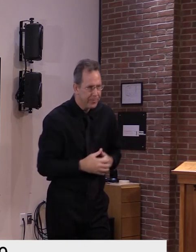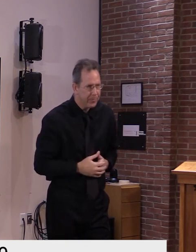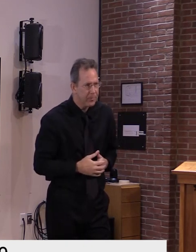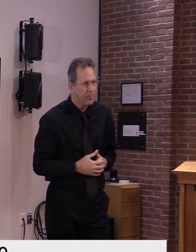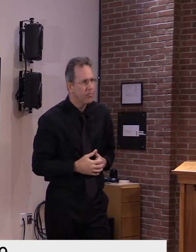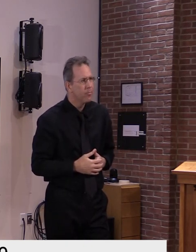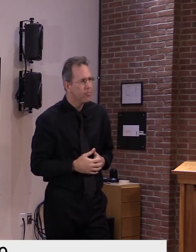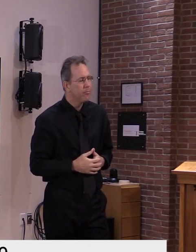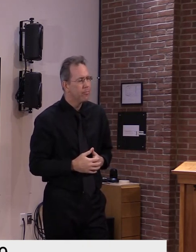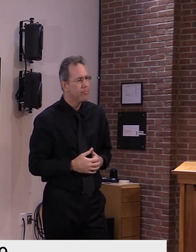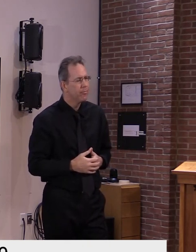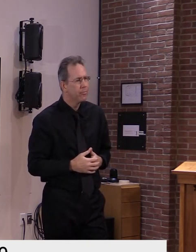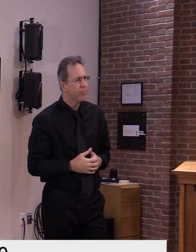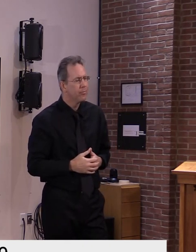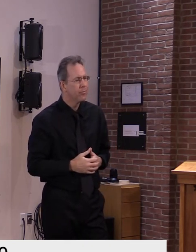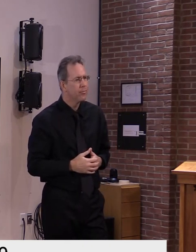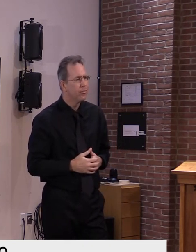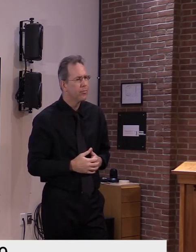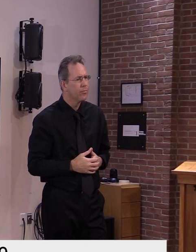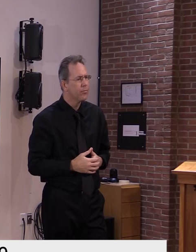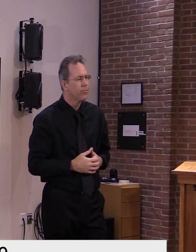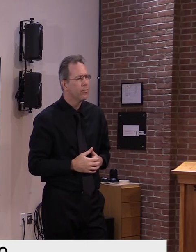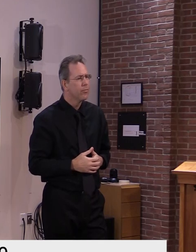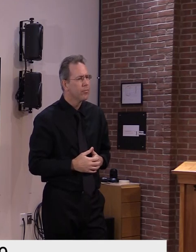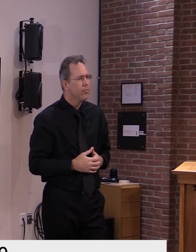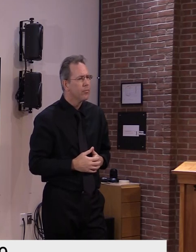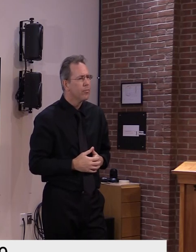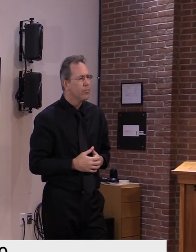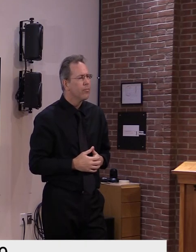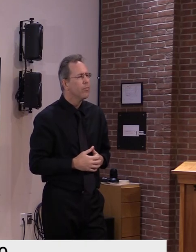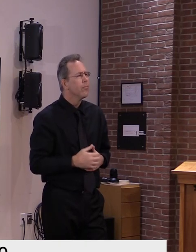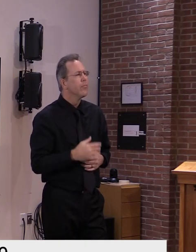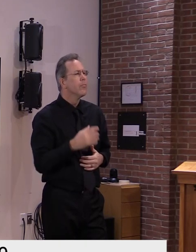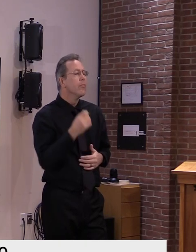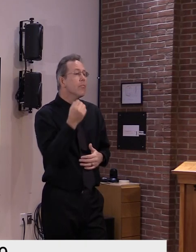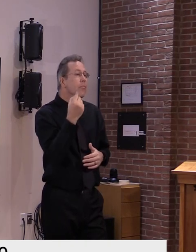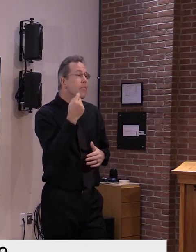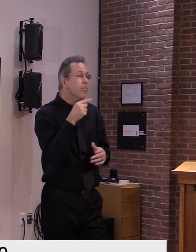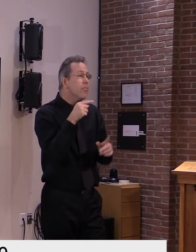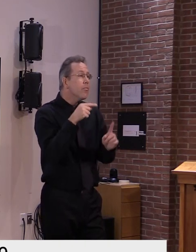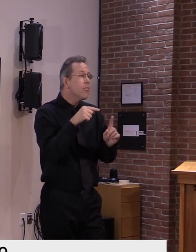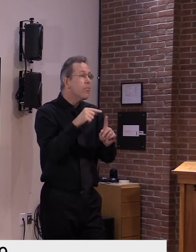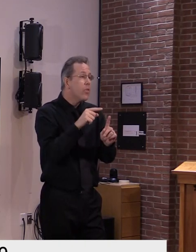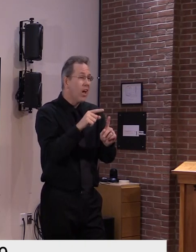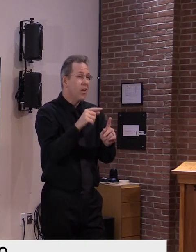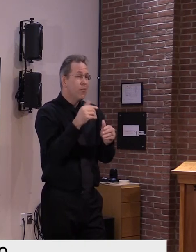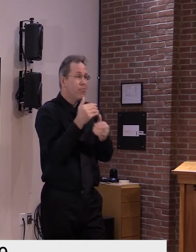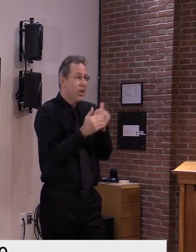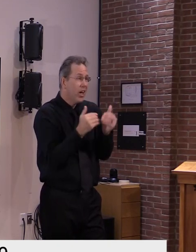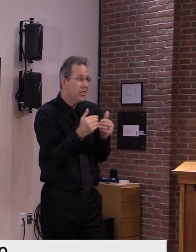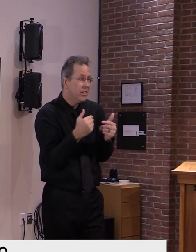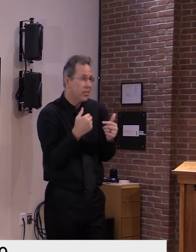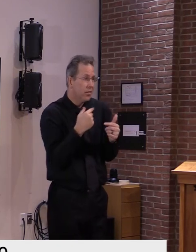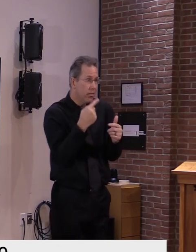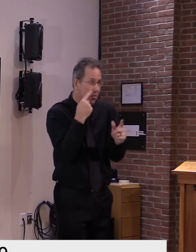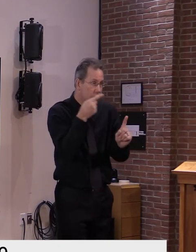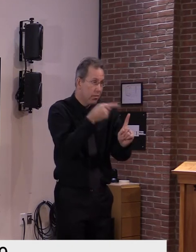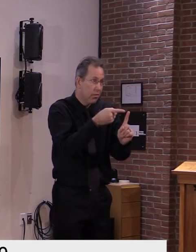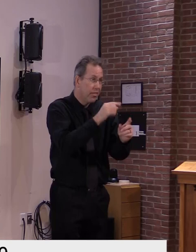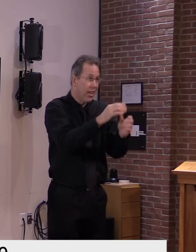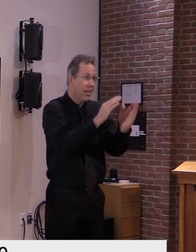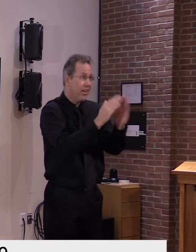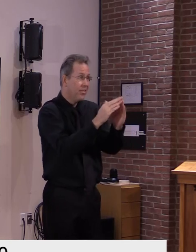so the way contact tracing and case investigation work is those numbers come in overnight, and